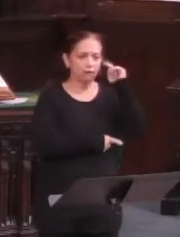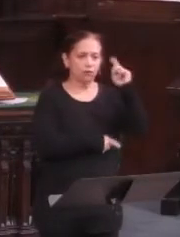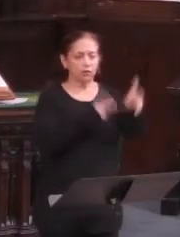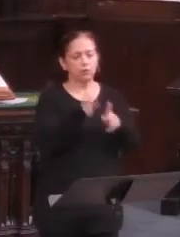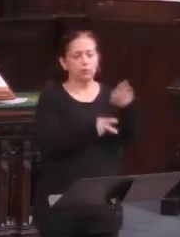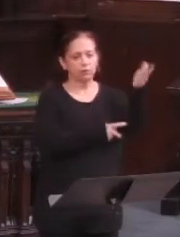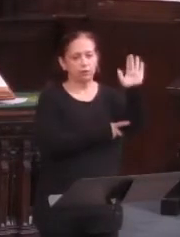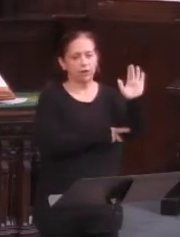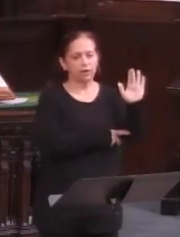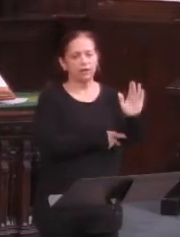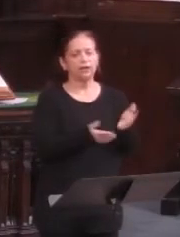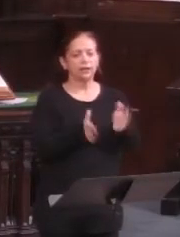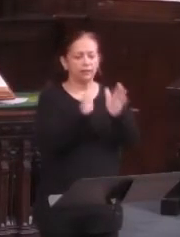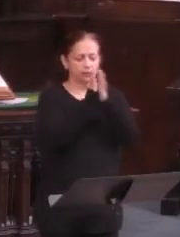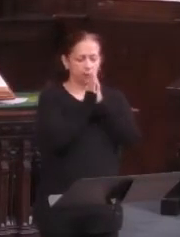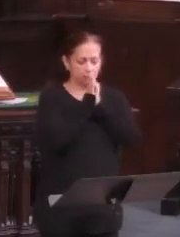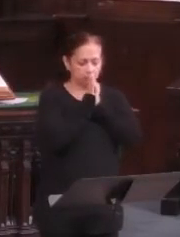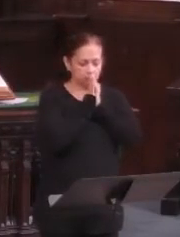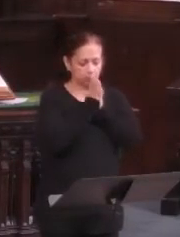God. Let us pray.